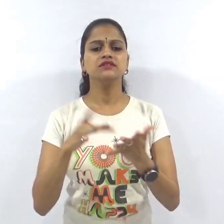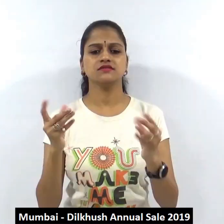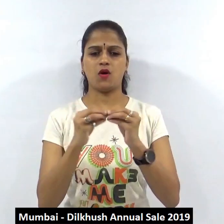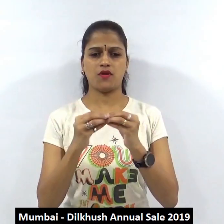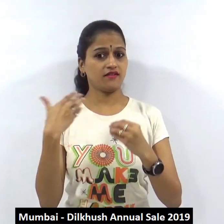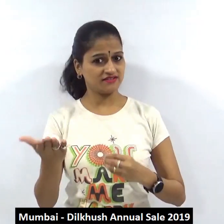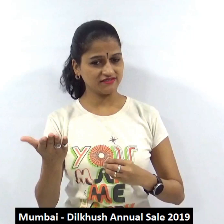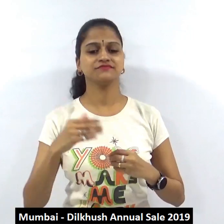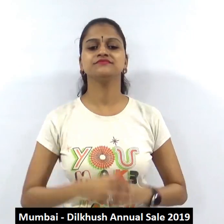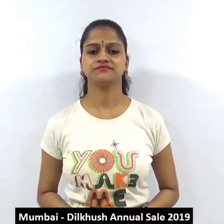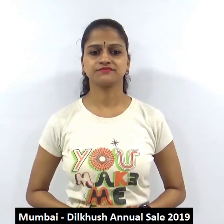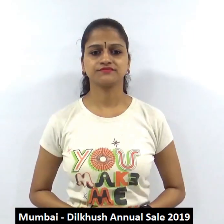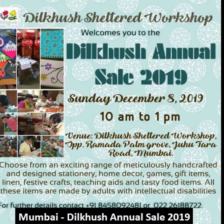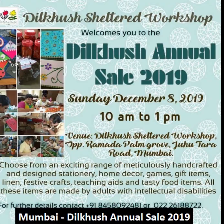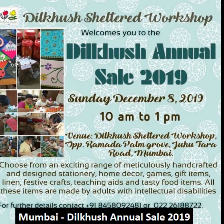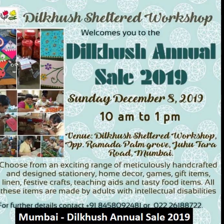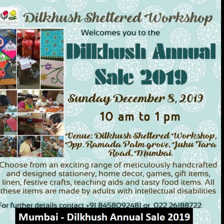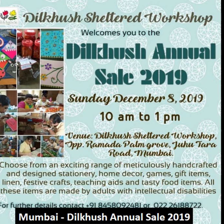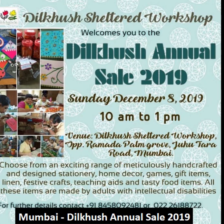Mumbai, Dilkush Annual Sale 2019